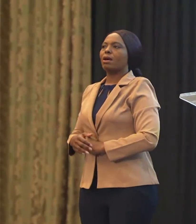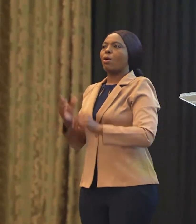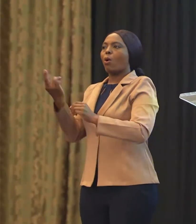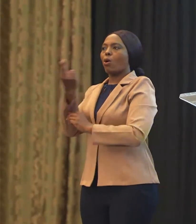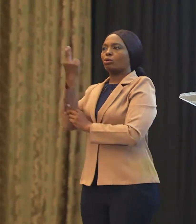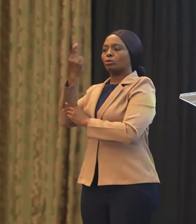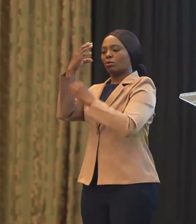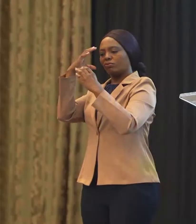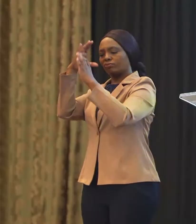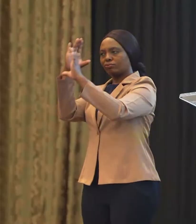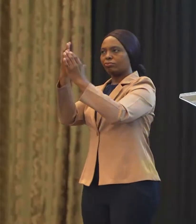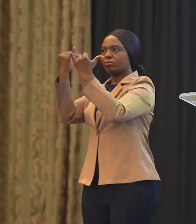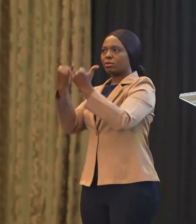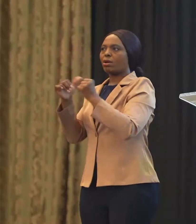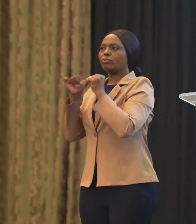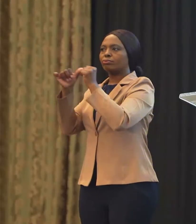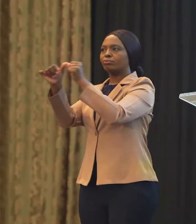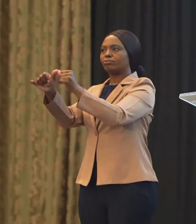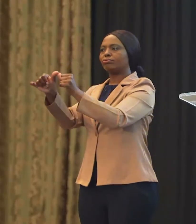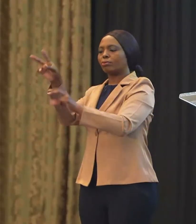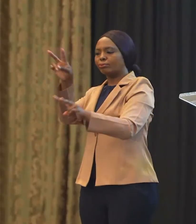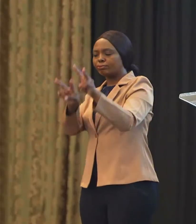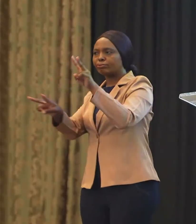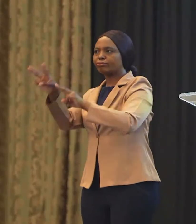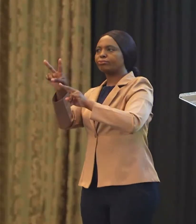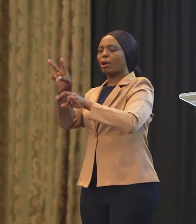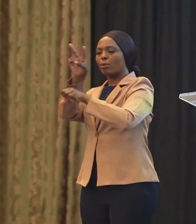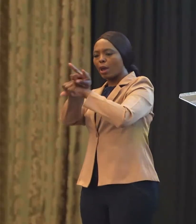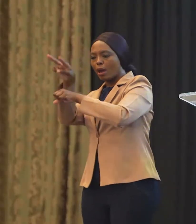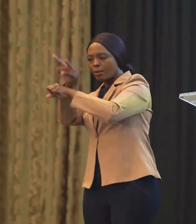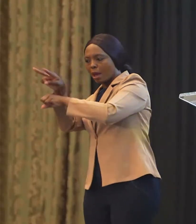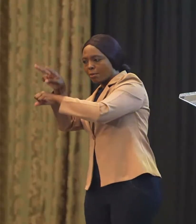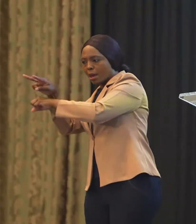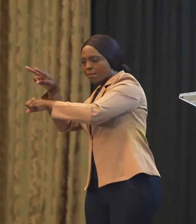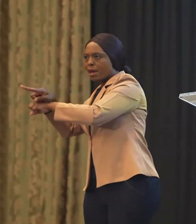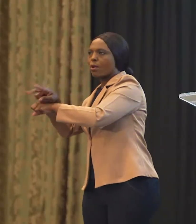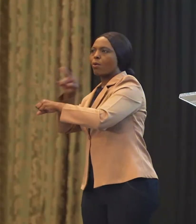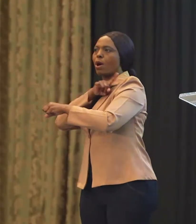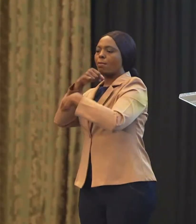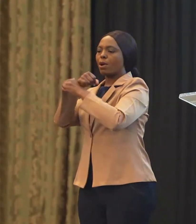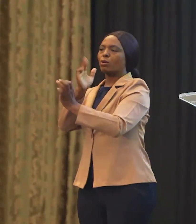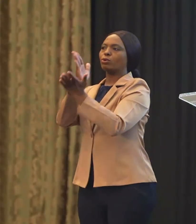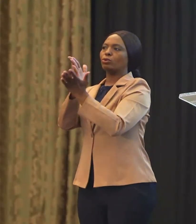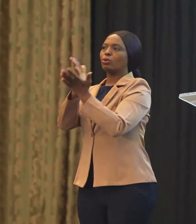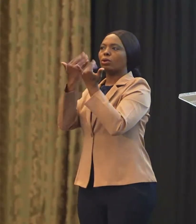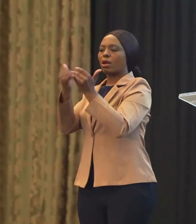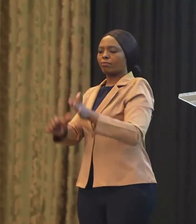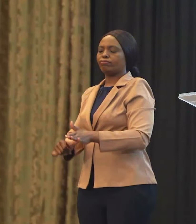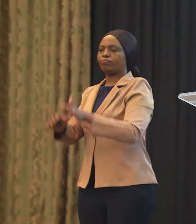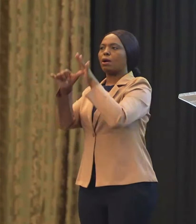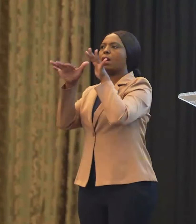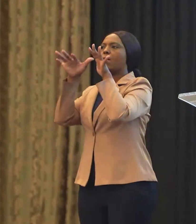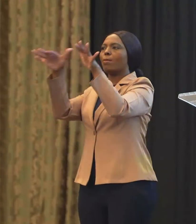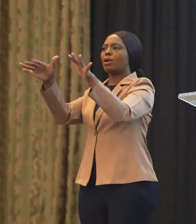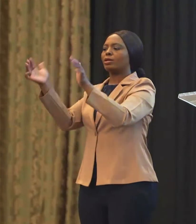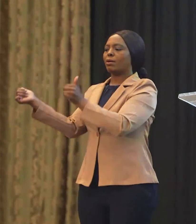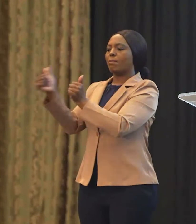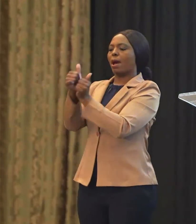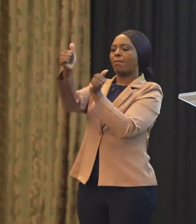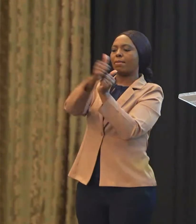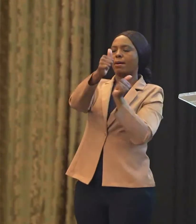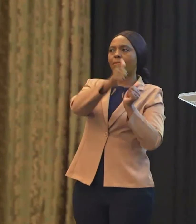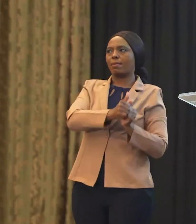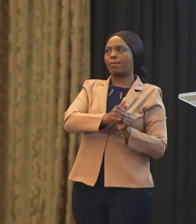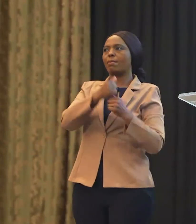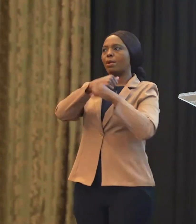of ongoing mentorship, hence why we need also the key population partners in around that facility that is